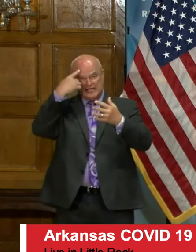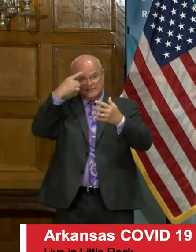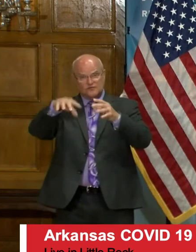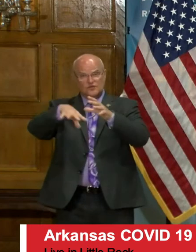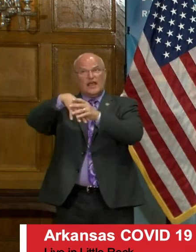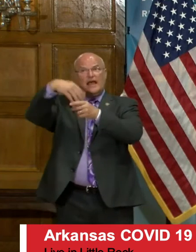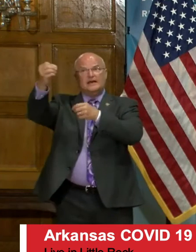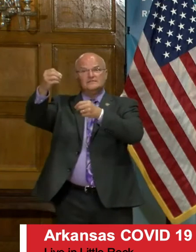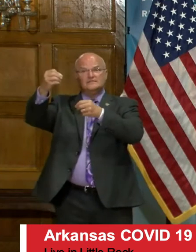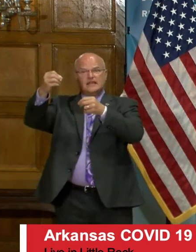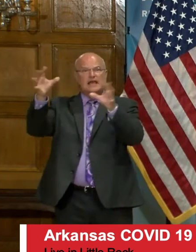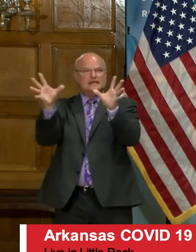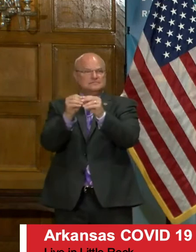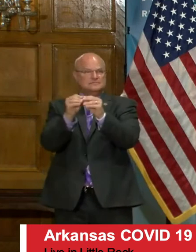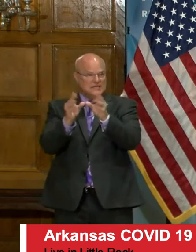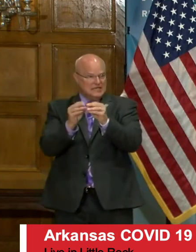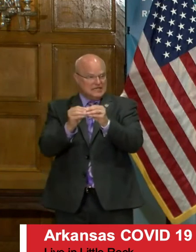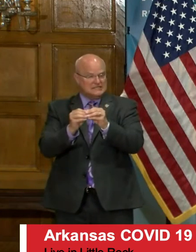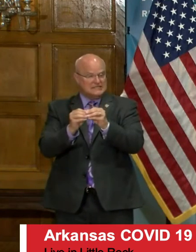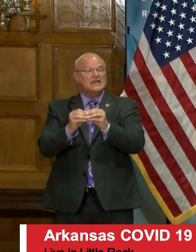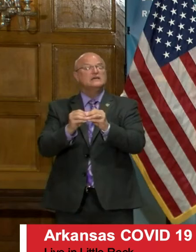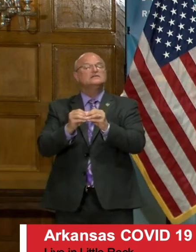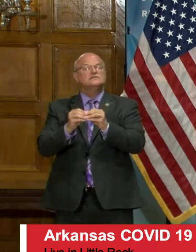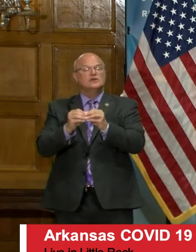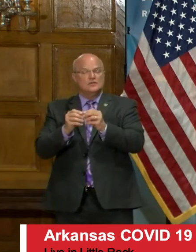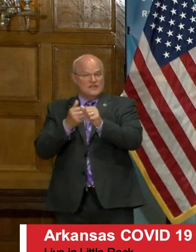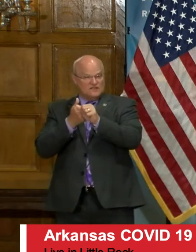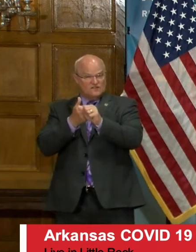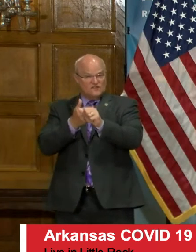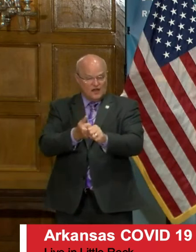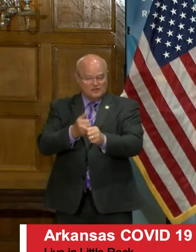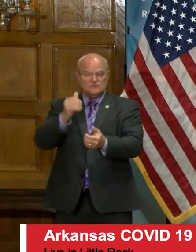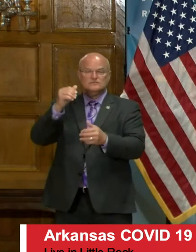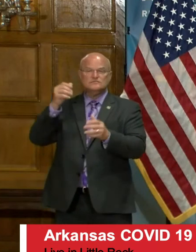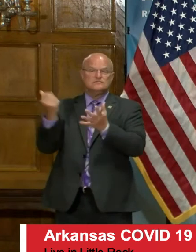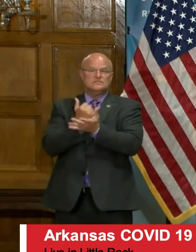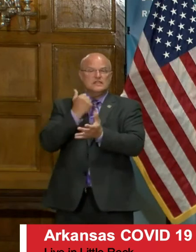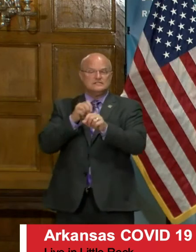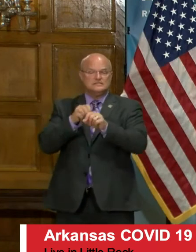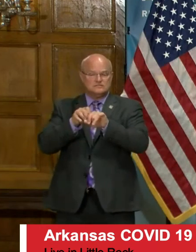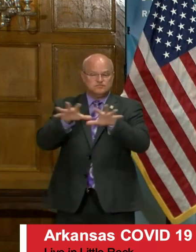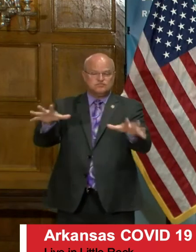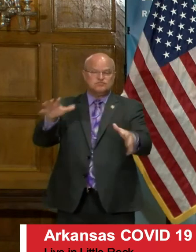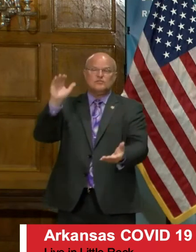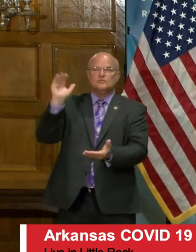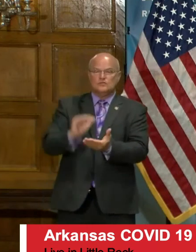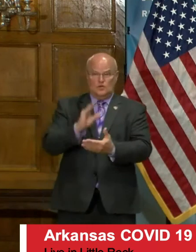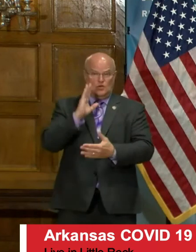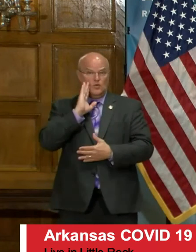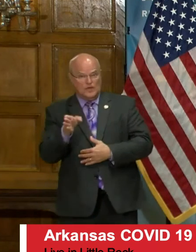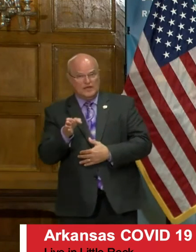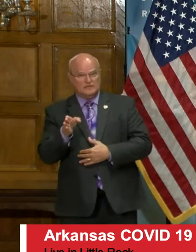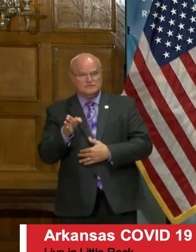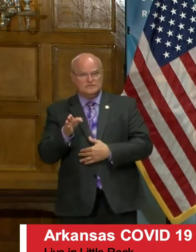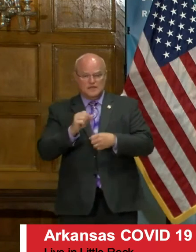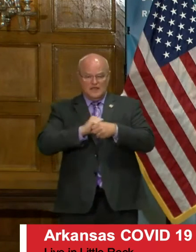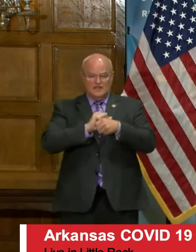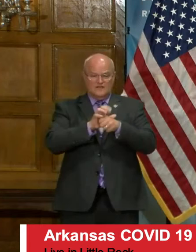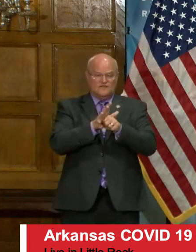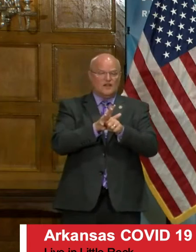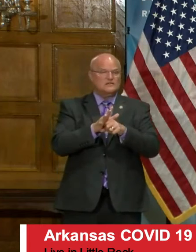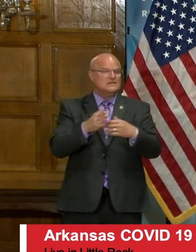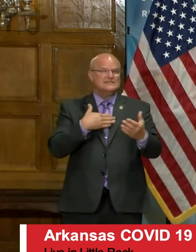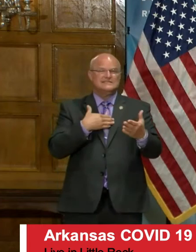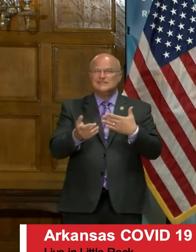should reduce the chance or minimize the chance of the spread of COVID-19. The virus doesn't really matter why